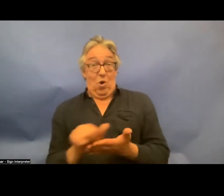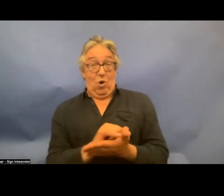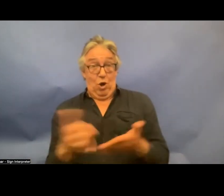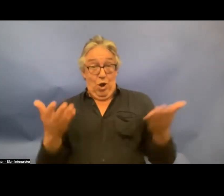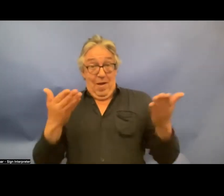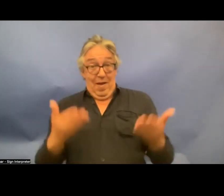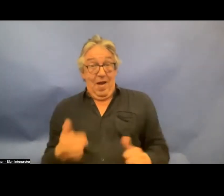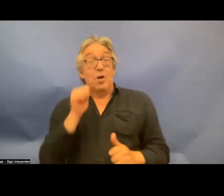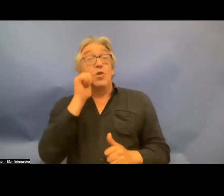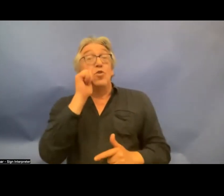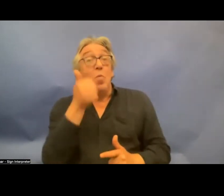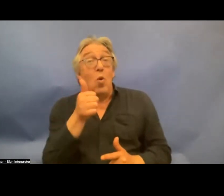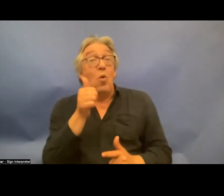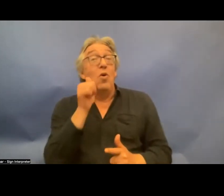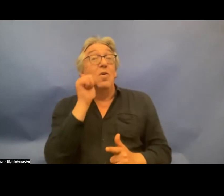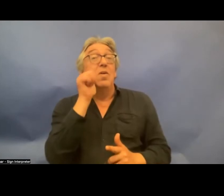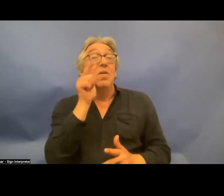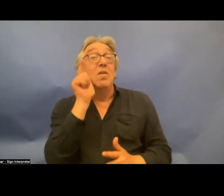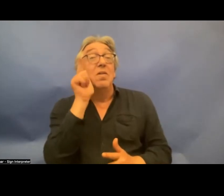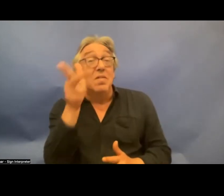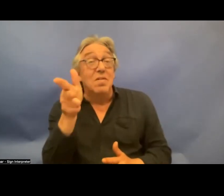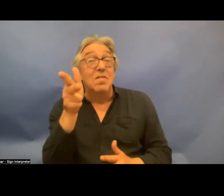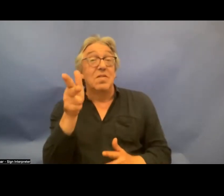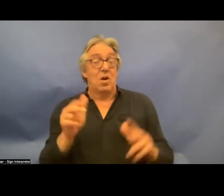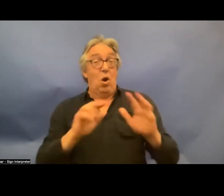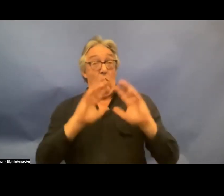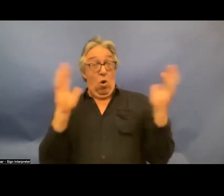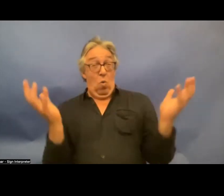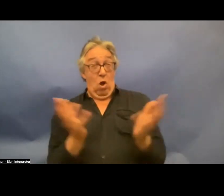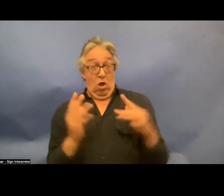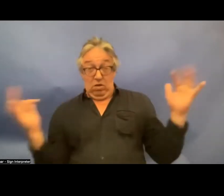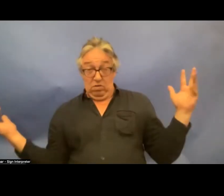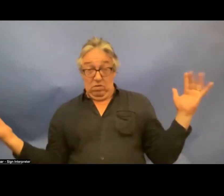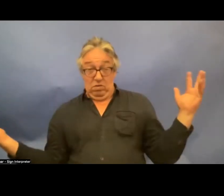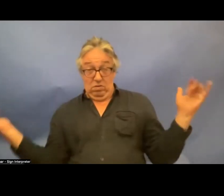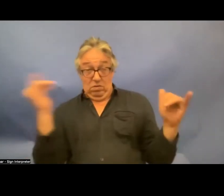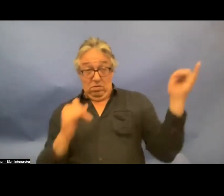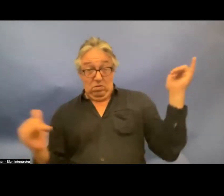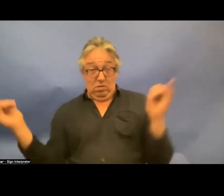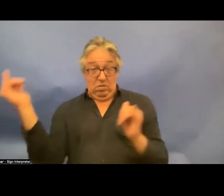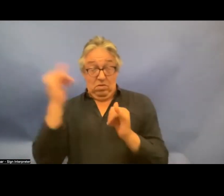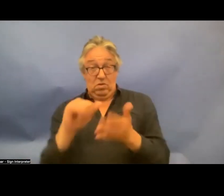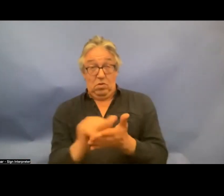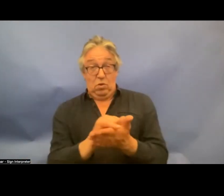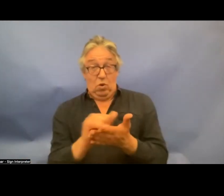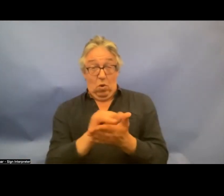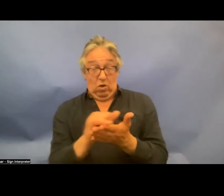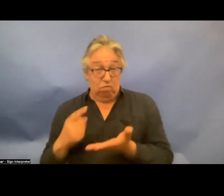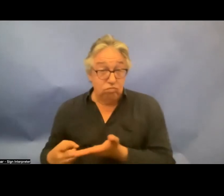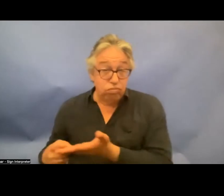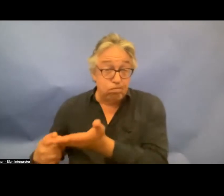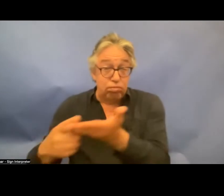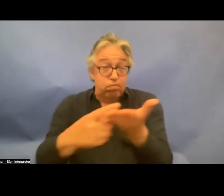on Thursday. The world comes together when it comes to the rights of persons with